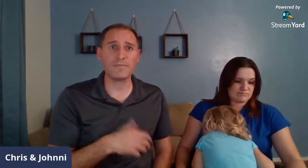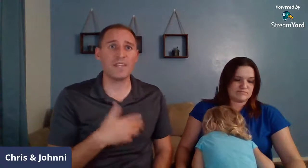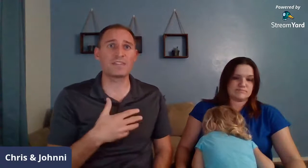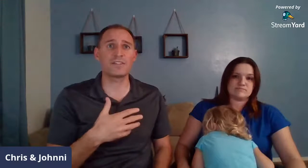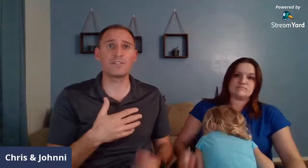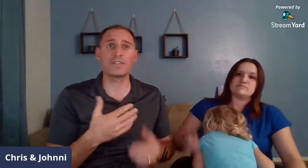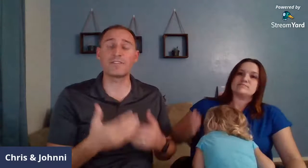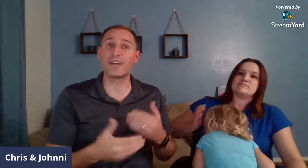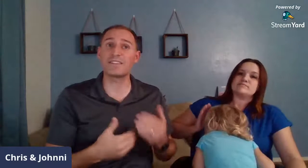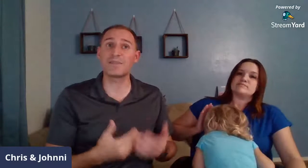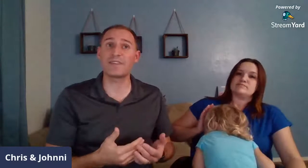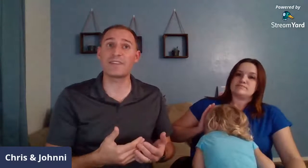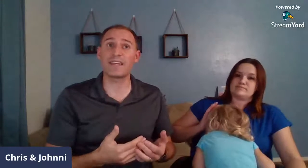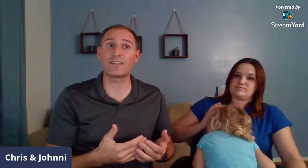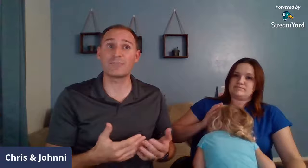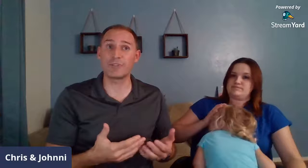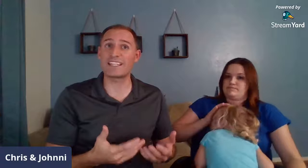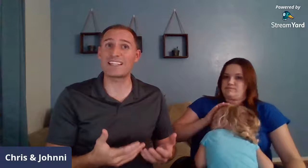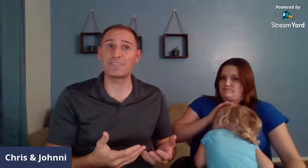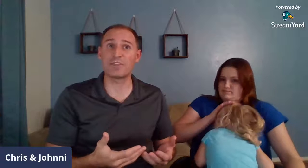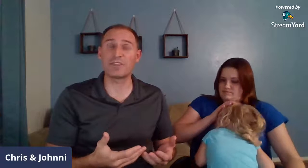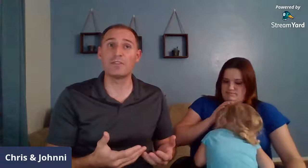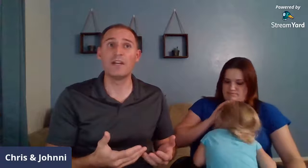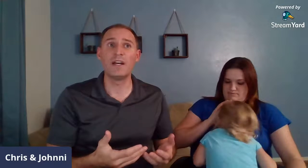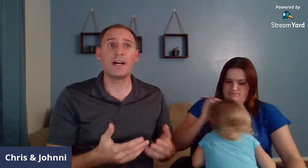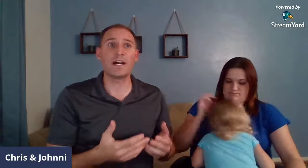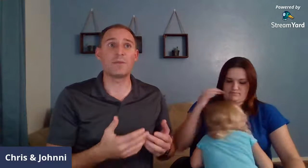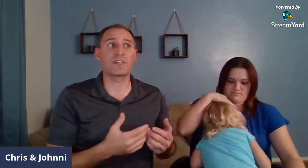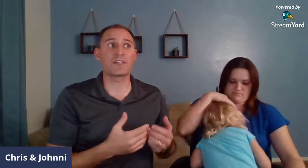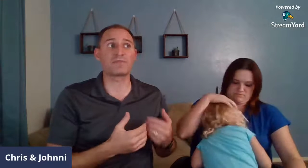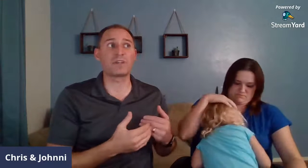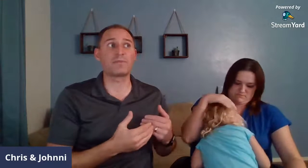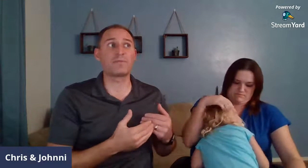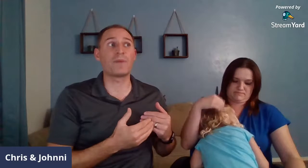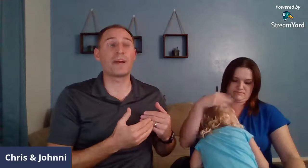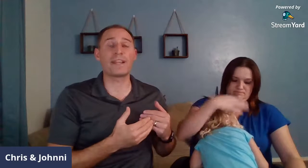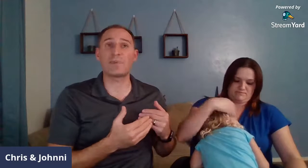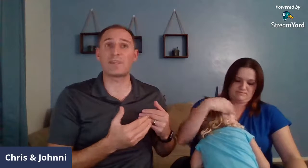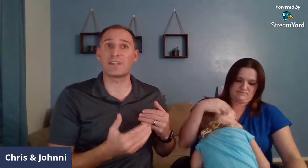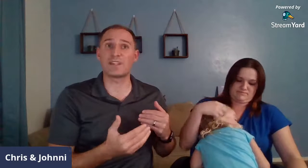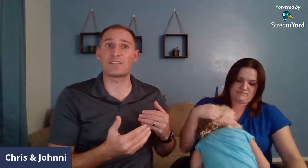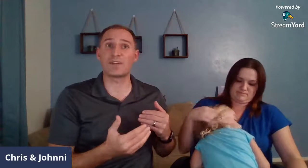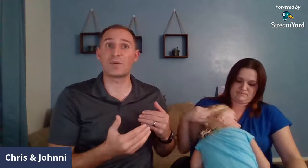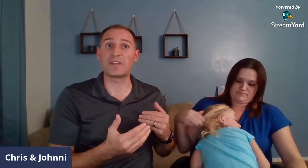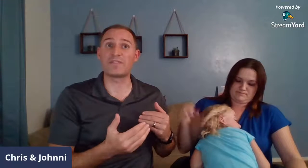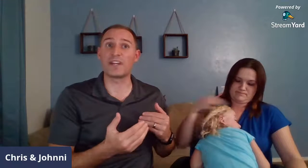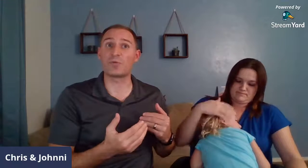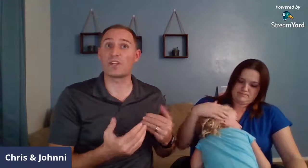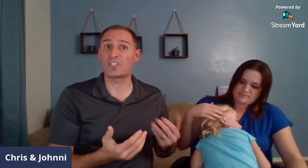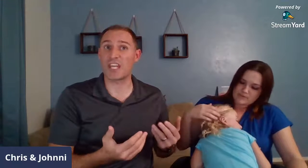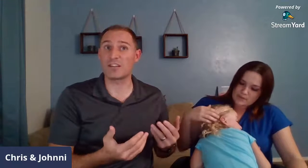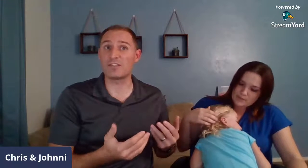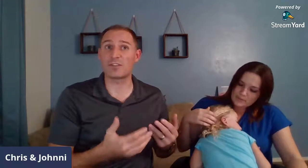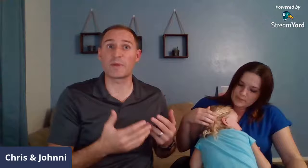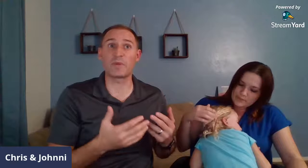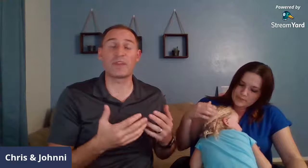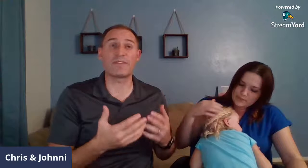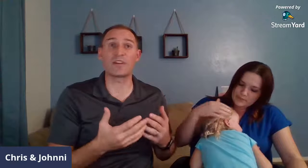And so, find something that really clicks with you, because what might happen is that we find one channel, or maybe we find